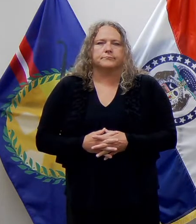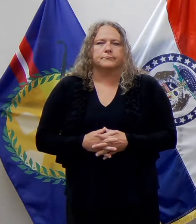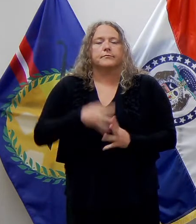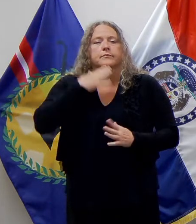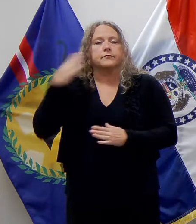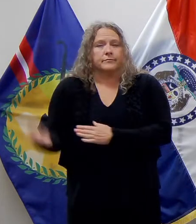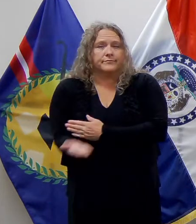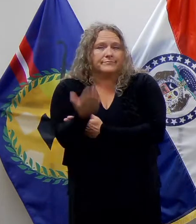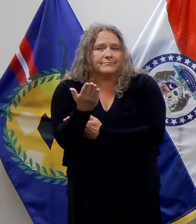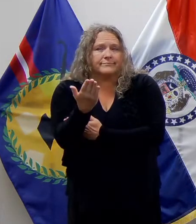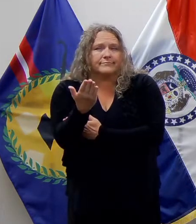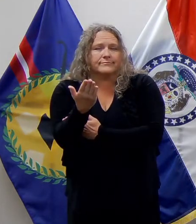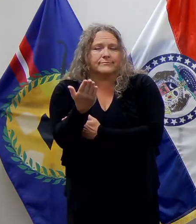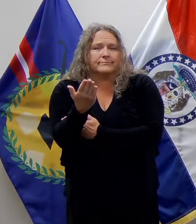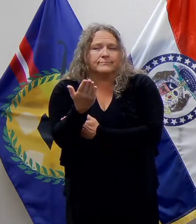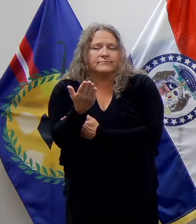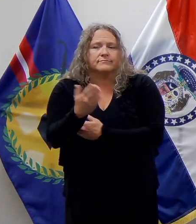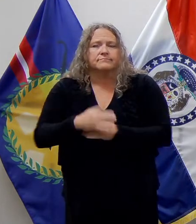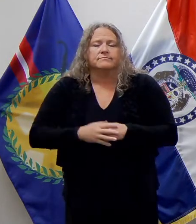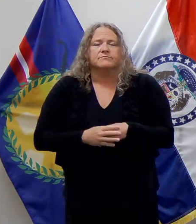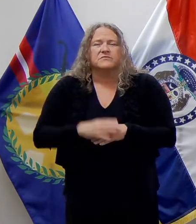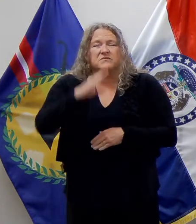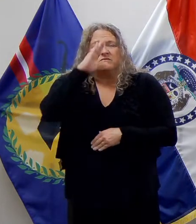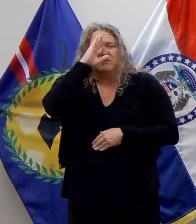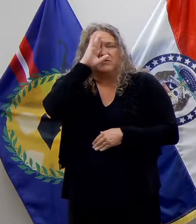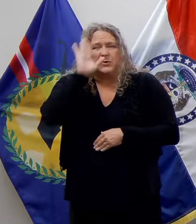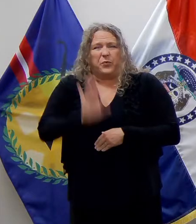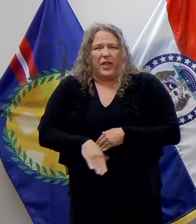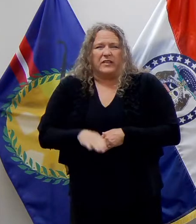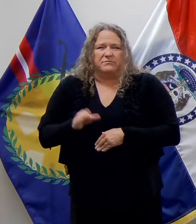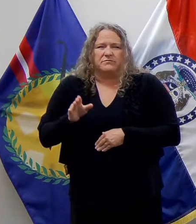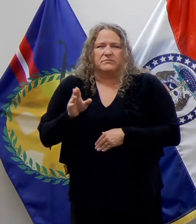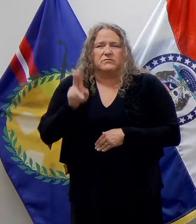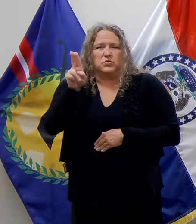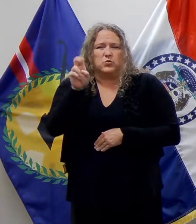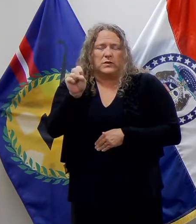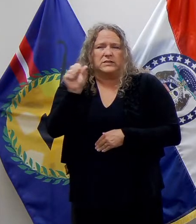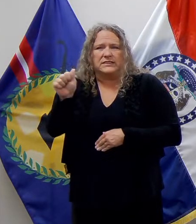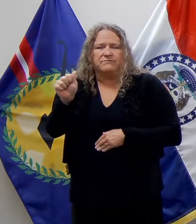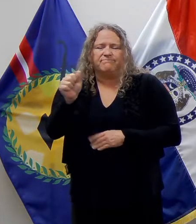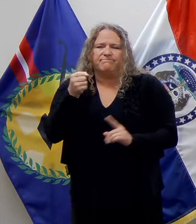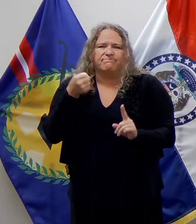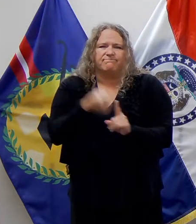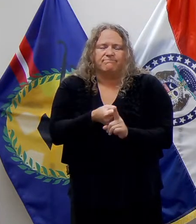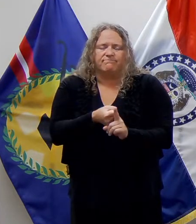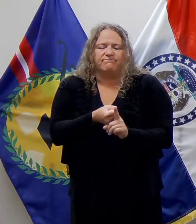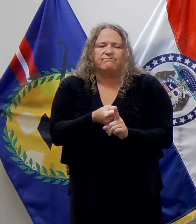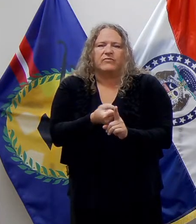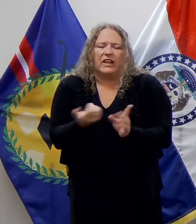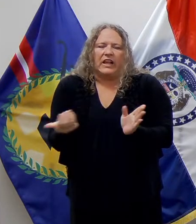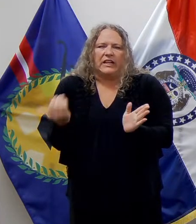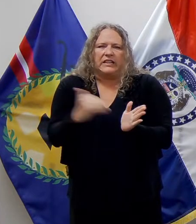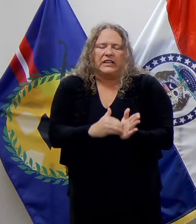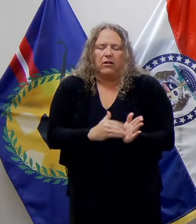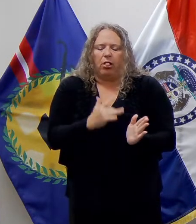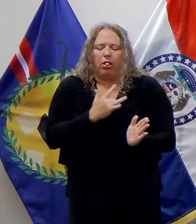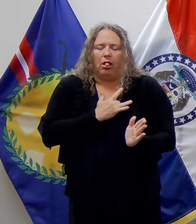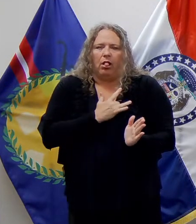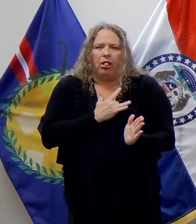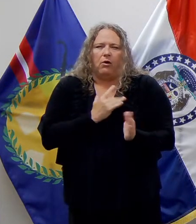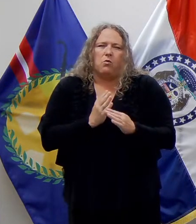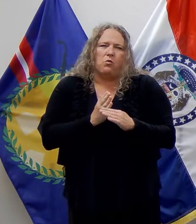Good morning. With the U.S. hitting another heartbreaking milestone over the weekend, recording more